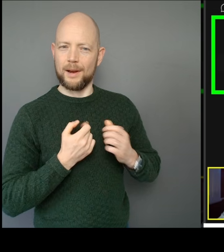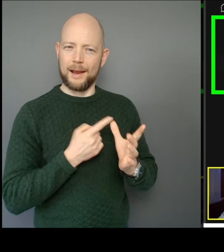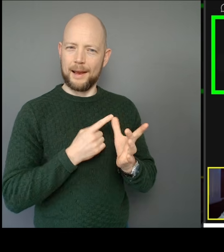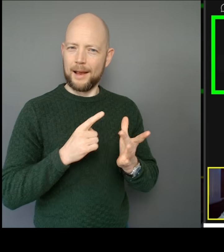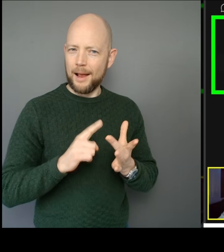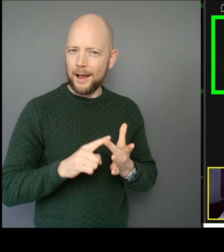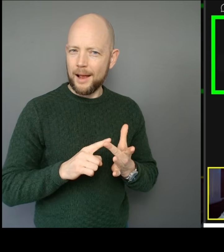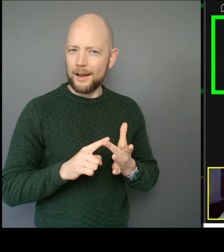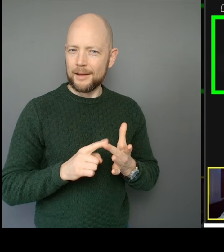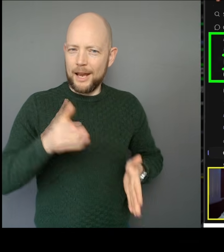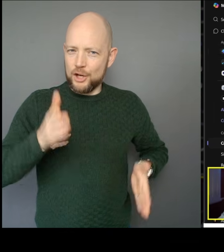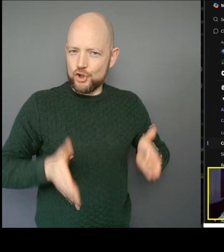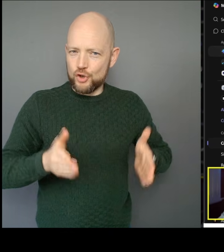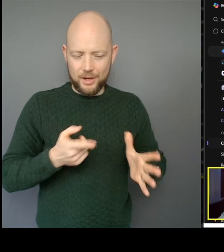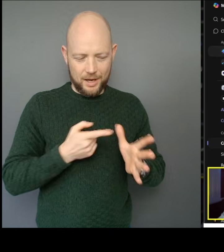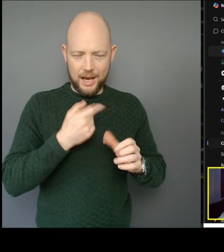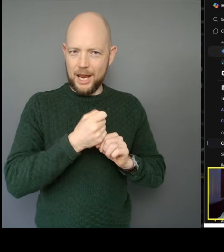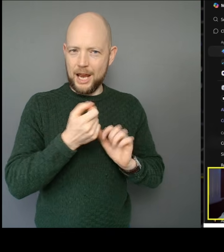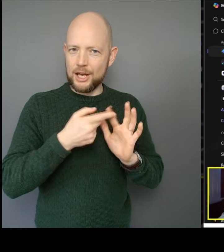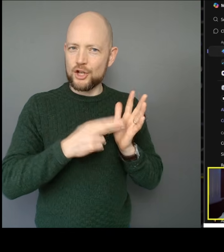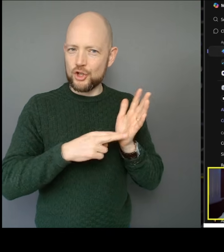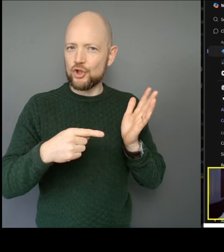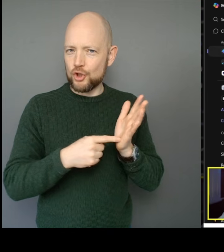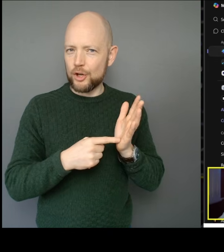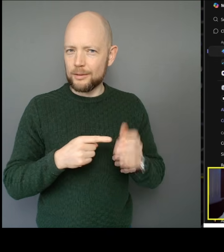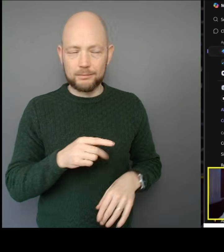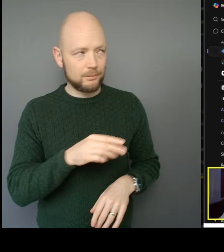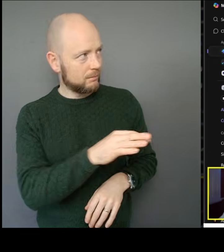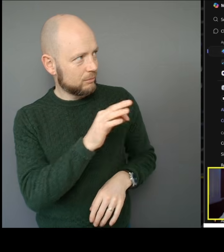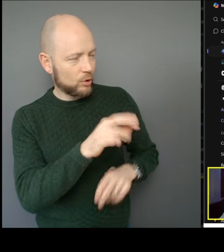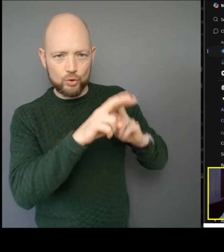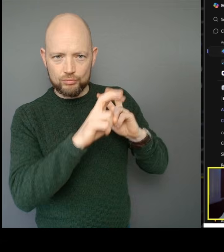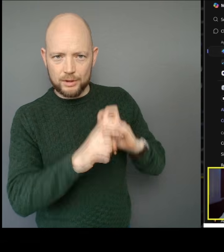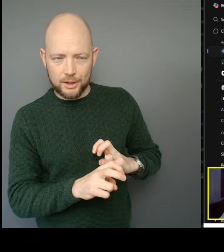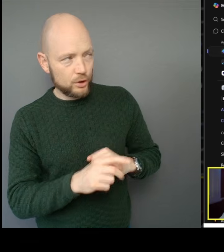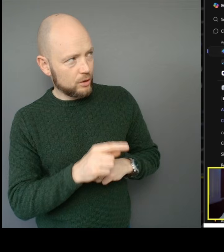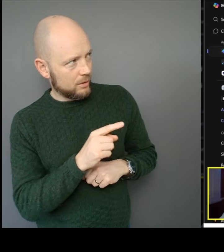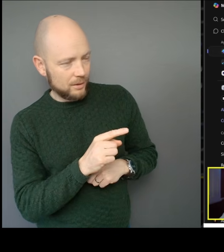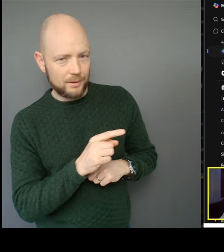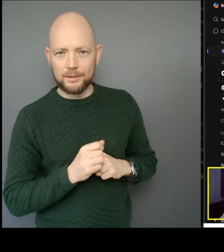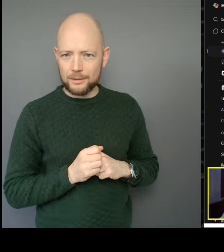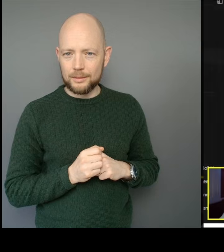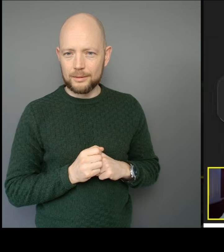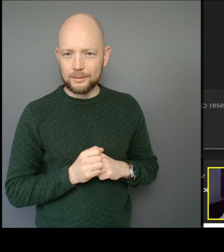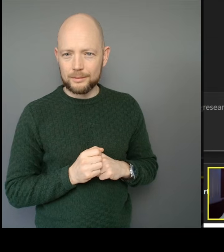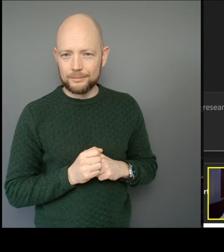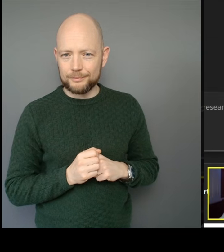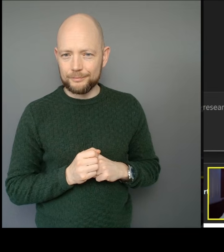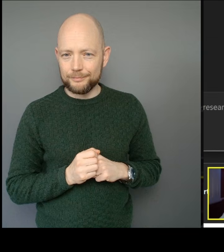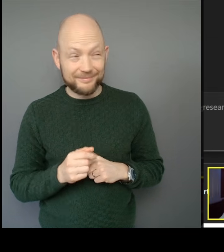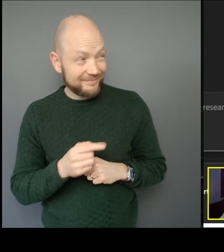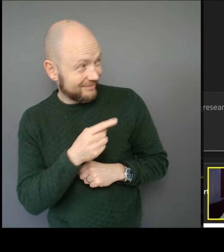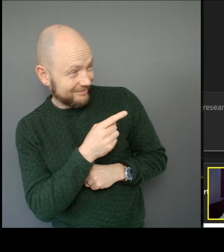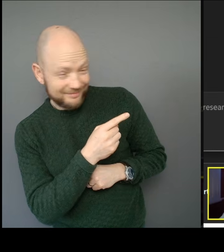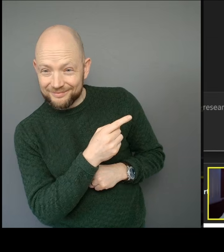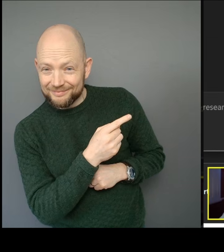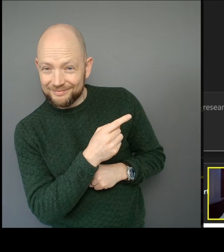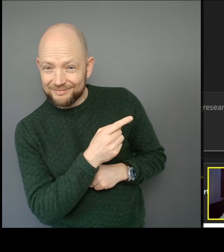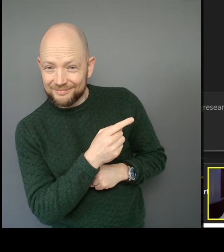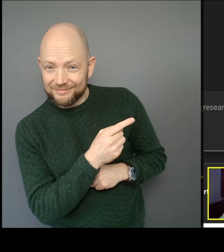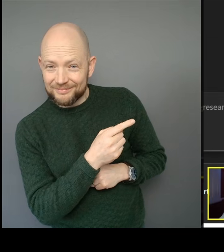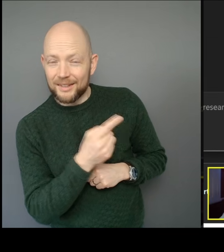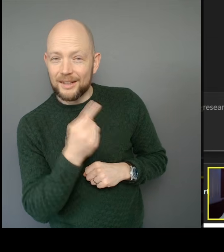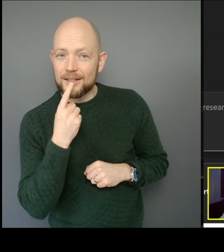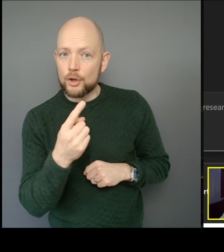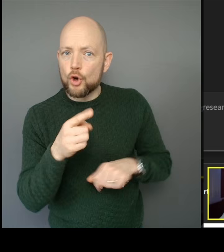have researcher and we have analyst. So if we select researcher, if you notice on the top right-hand side, now there's a new section